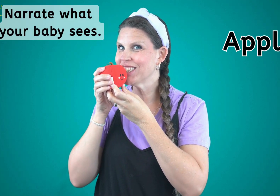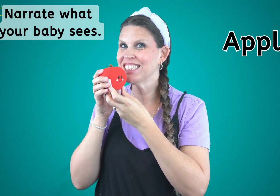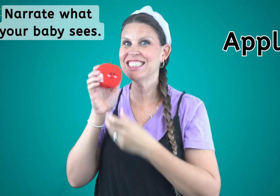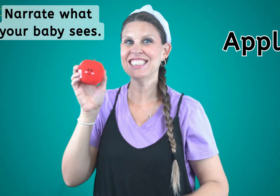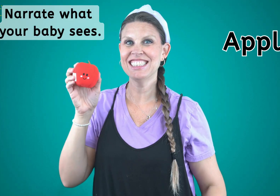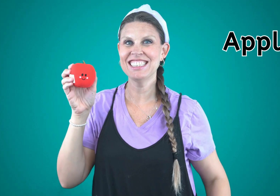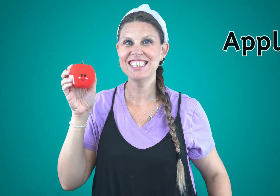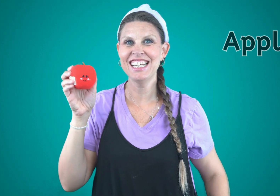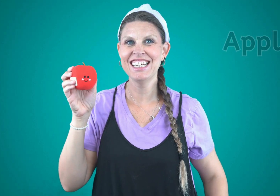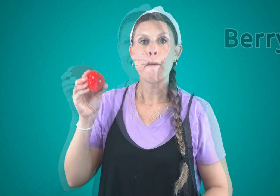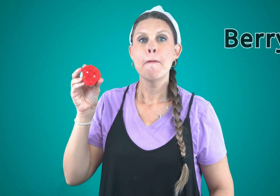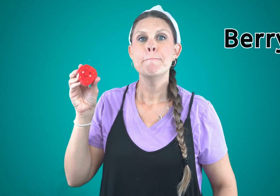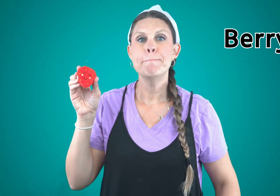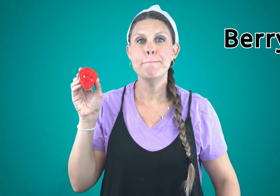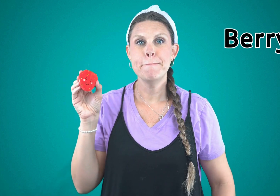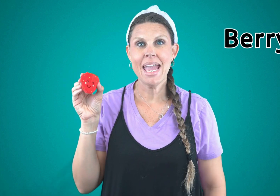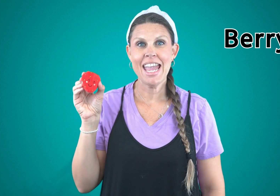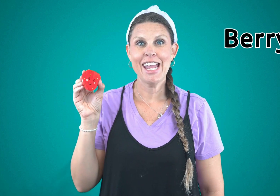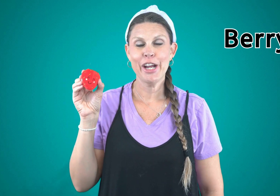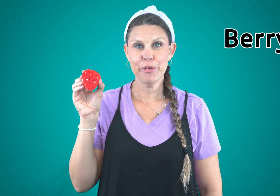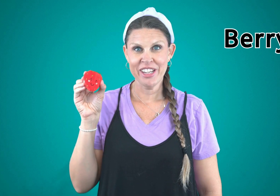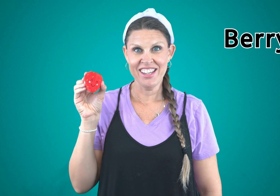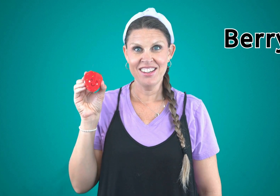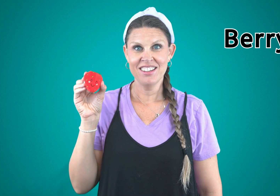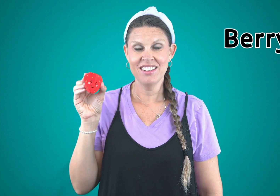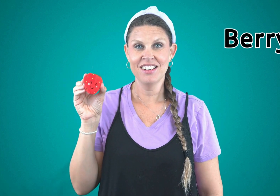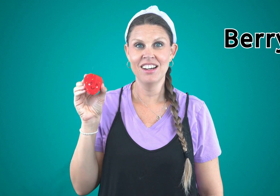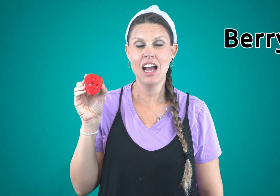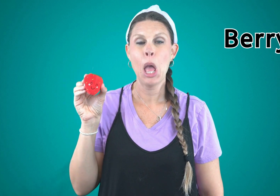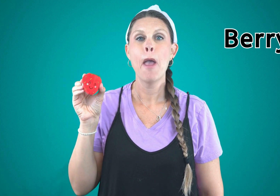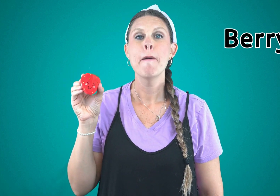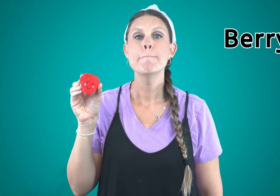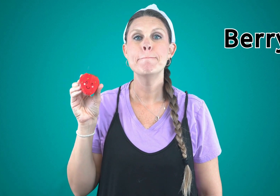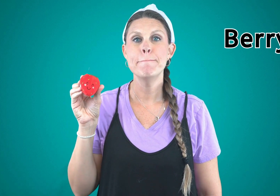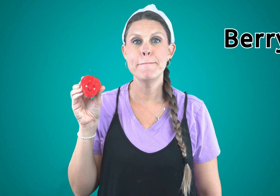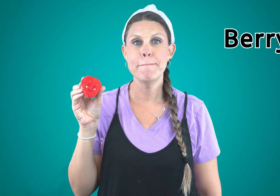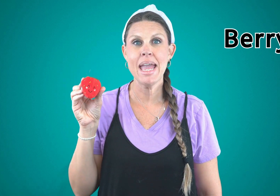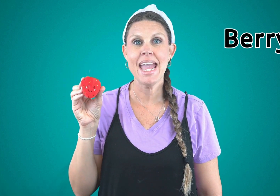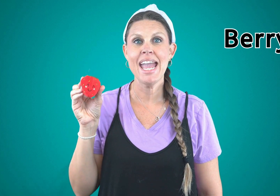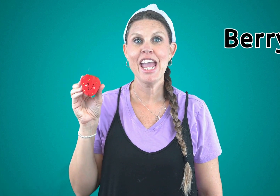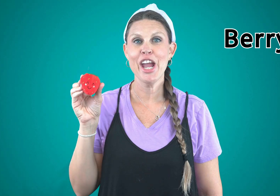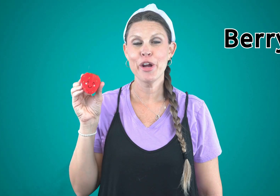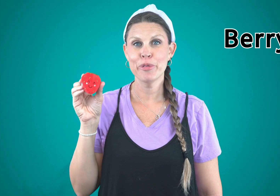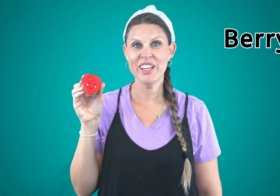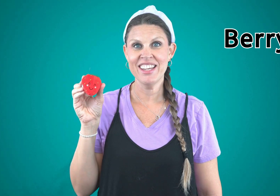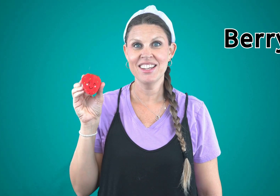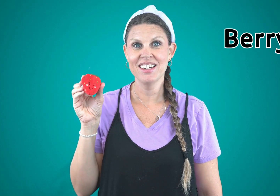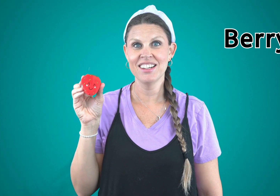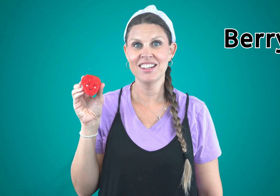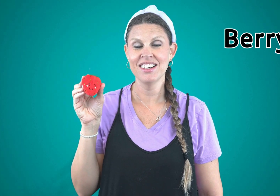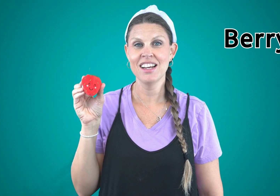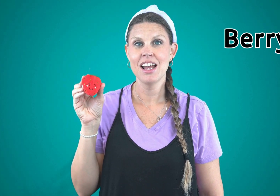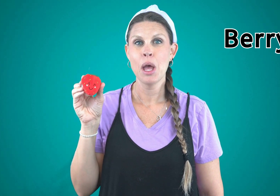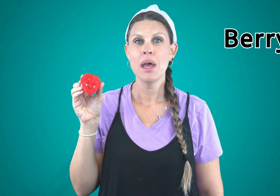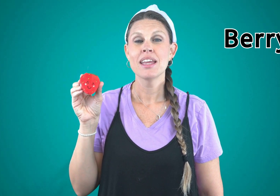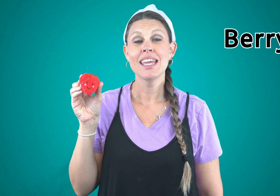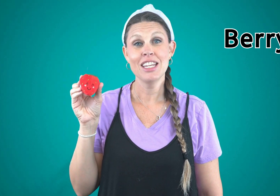crunch. Berry, berry. Can